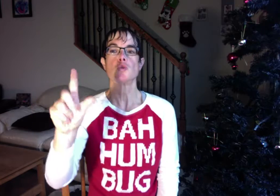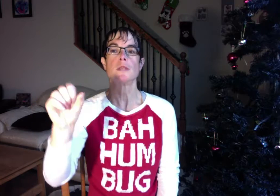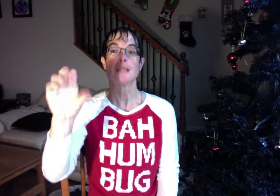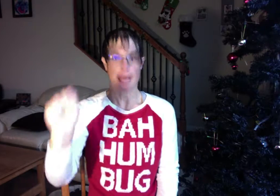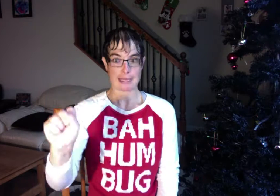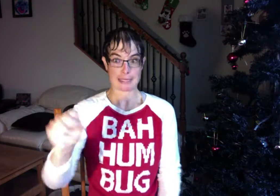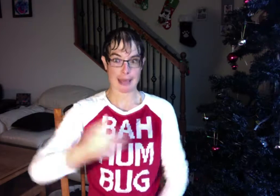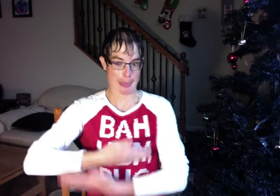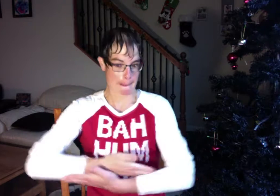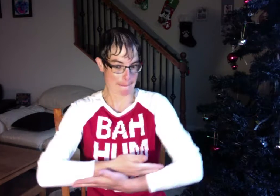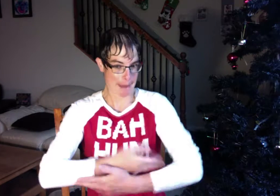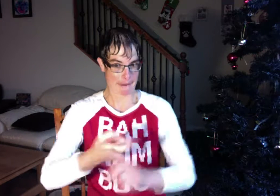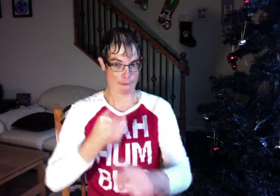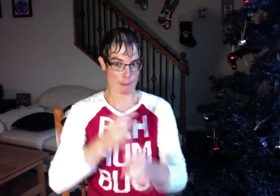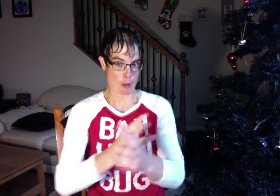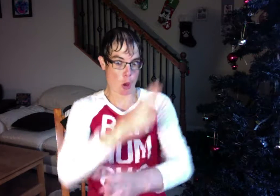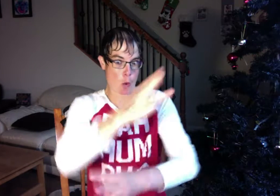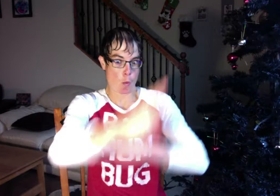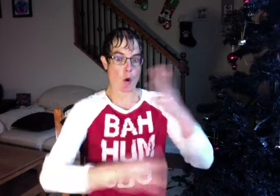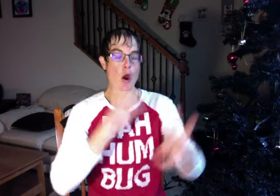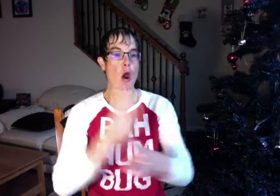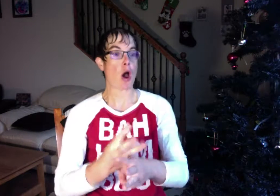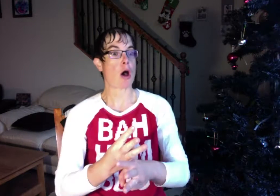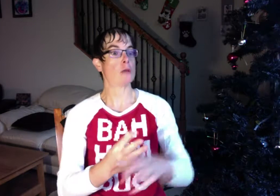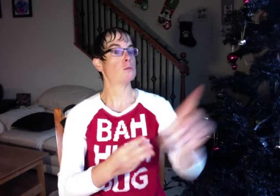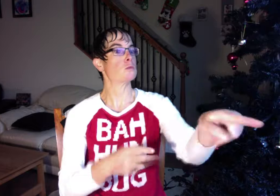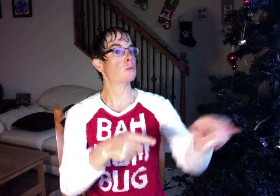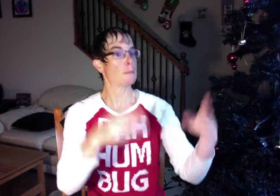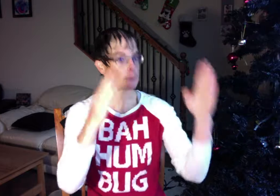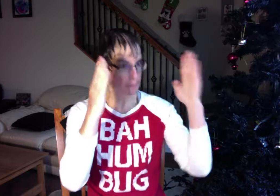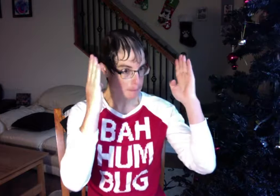Okay. I see Jalen tracking me. It's awesome.